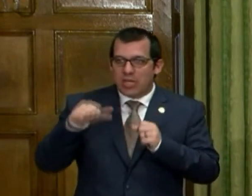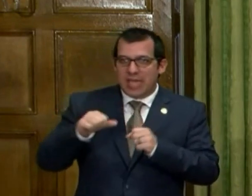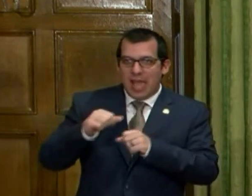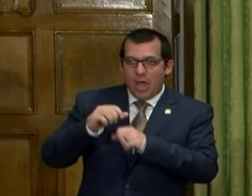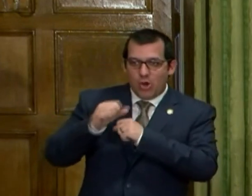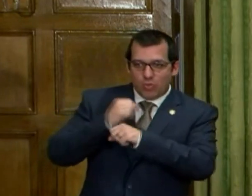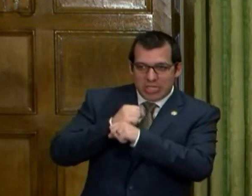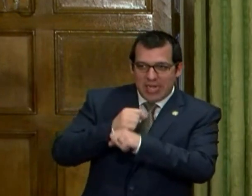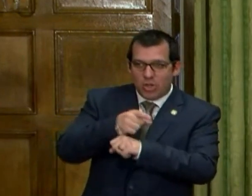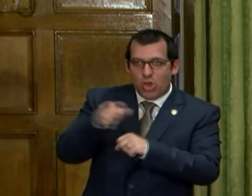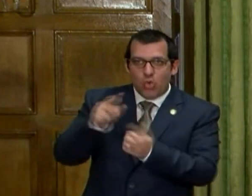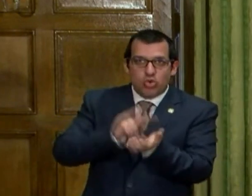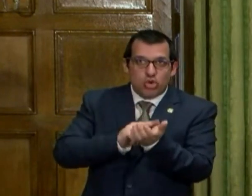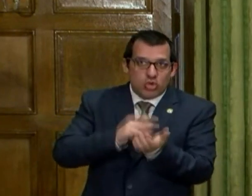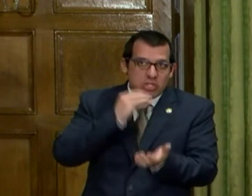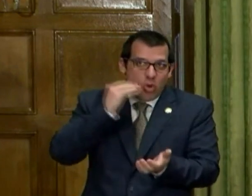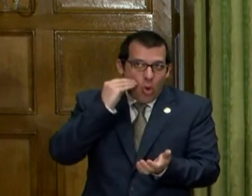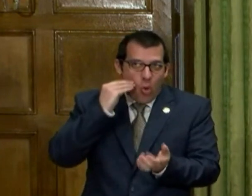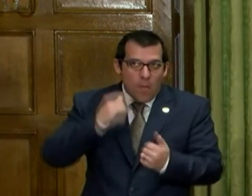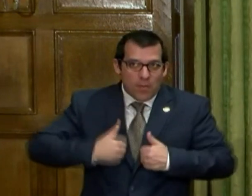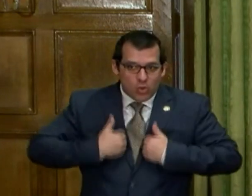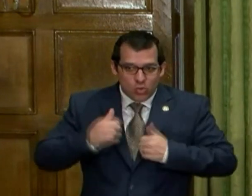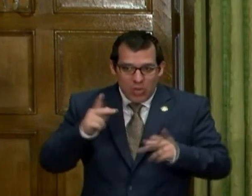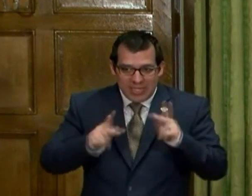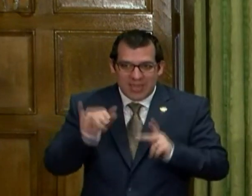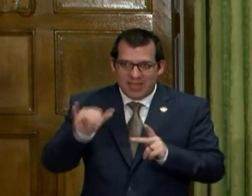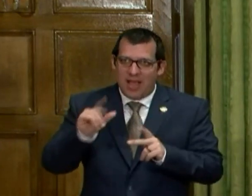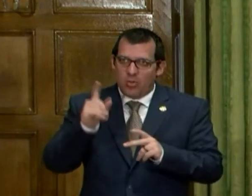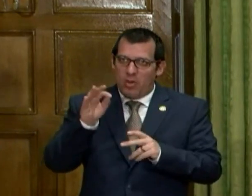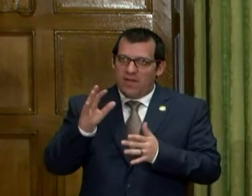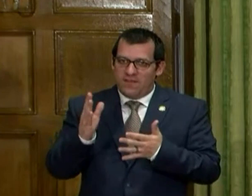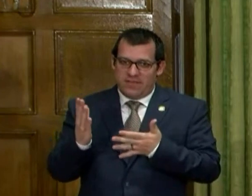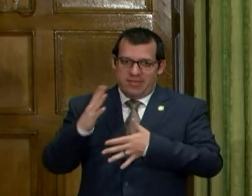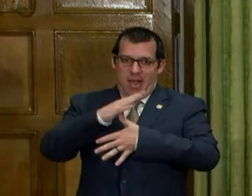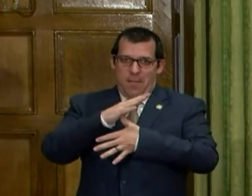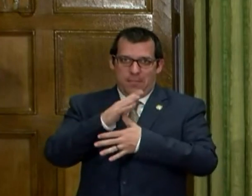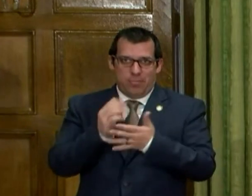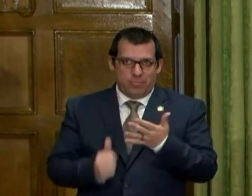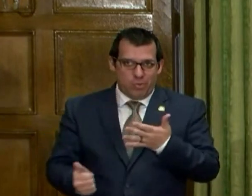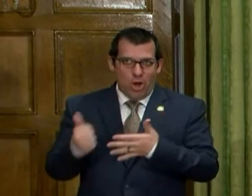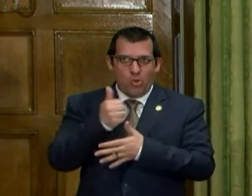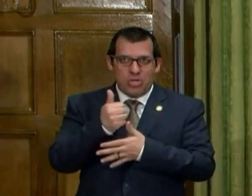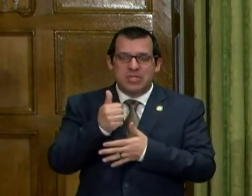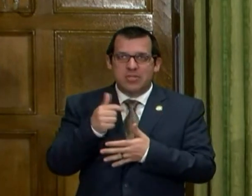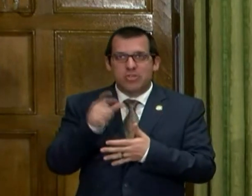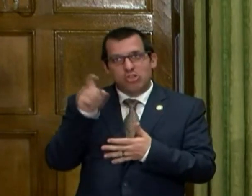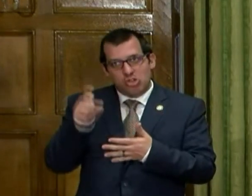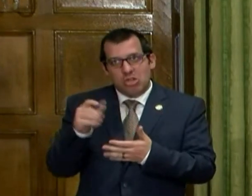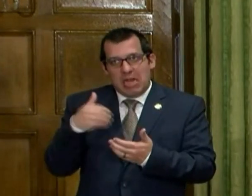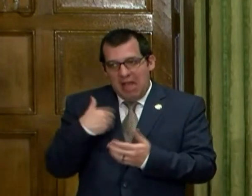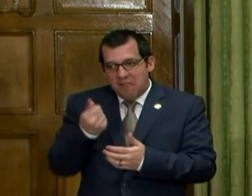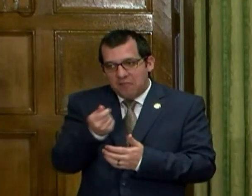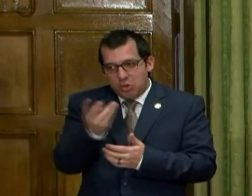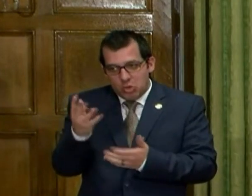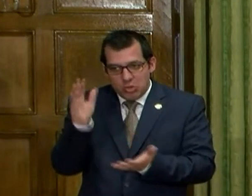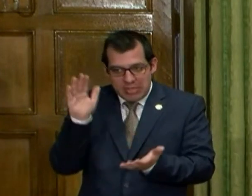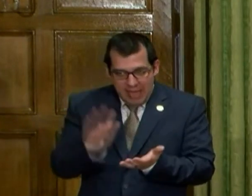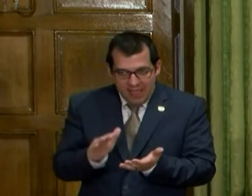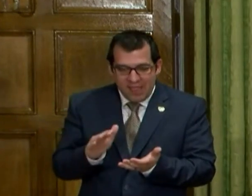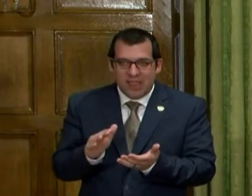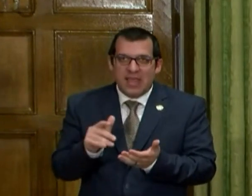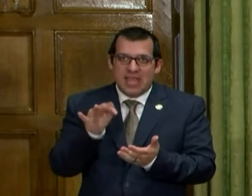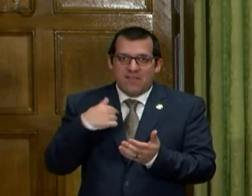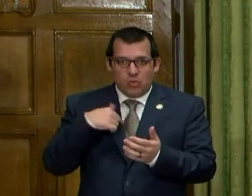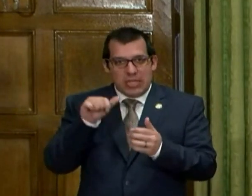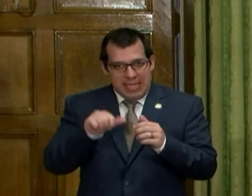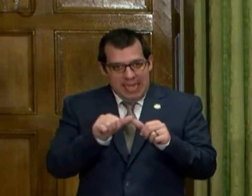nursing home residents, which is one of our top priorities, then we should have fewer deaths. And if we can stretch